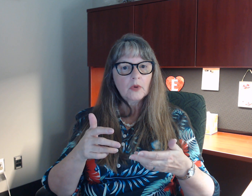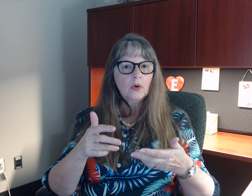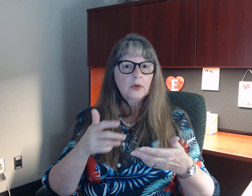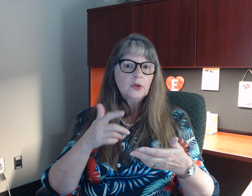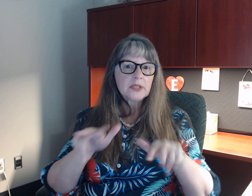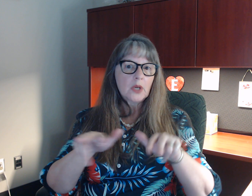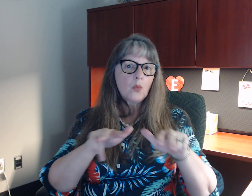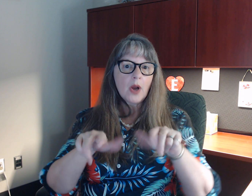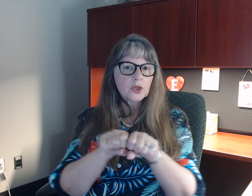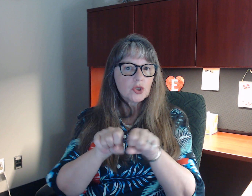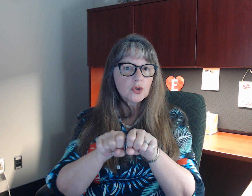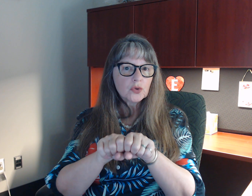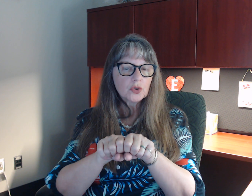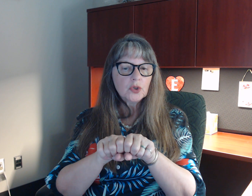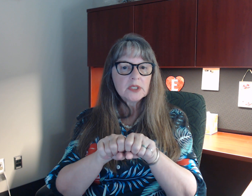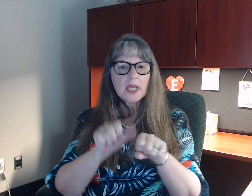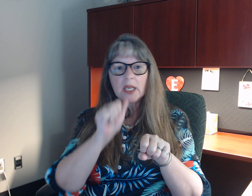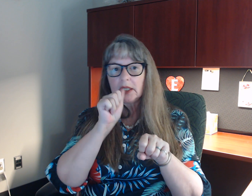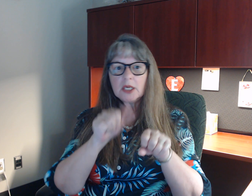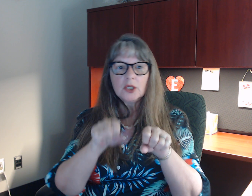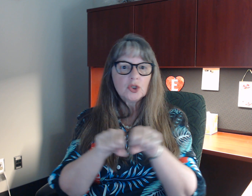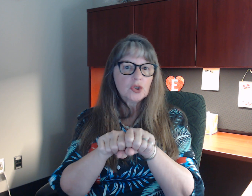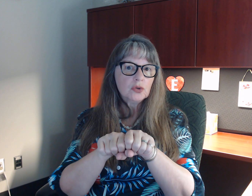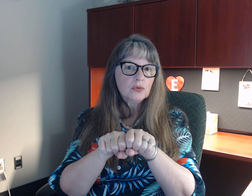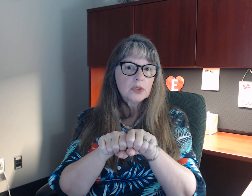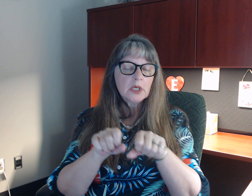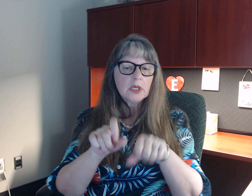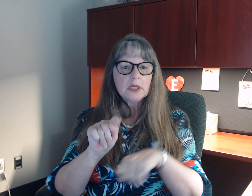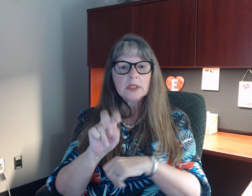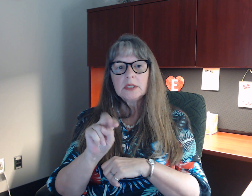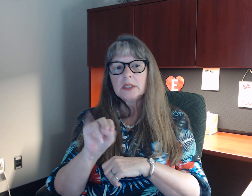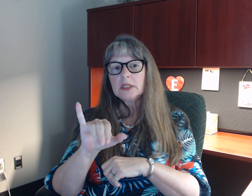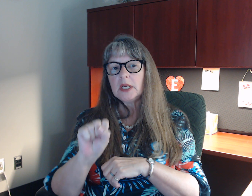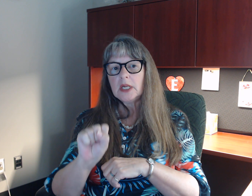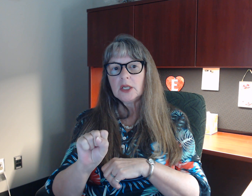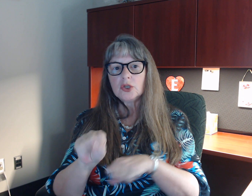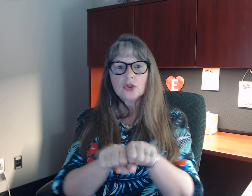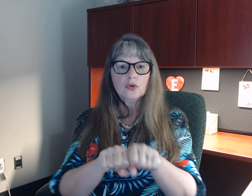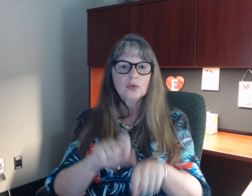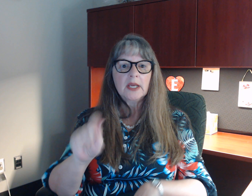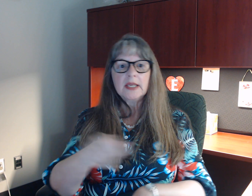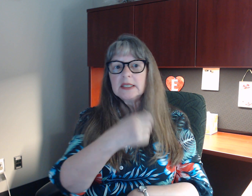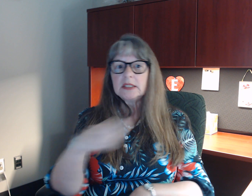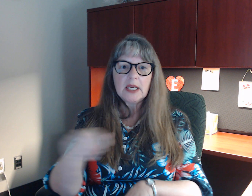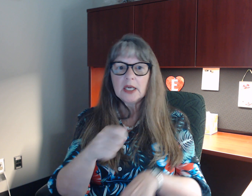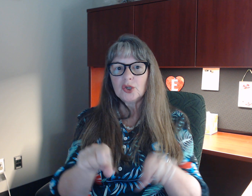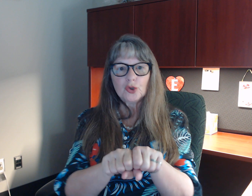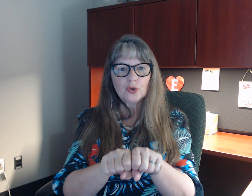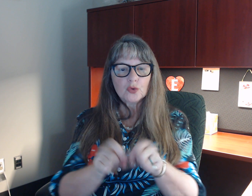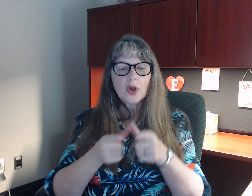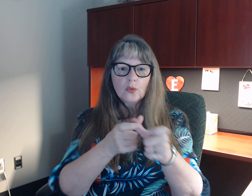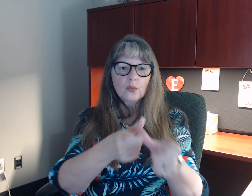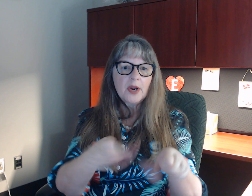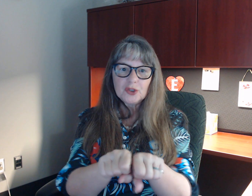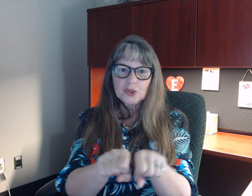You could say walking shoes. You could say tennis shoes, tennis shoes, tennis shoes, running